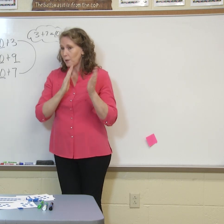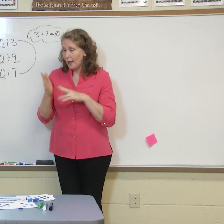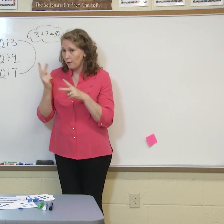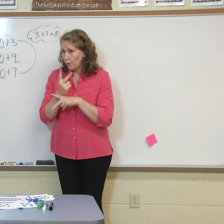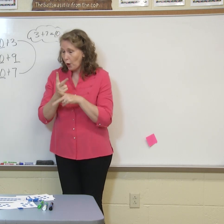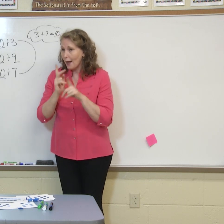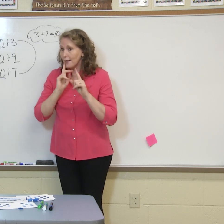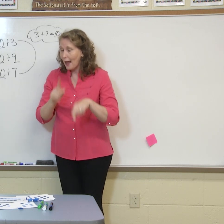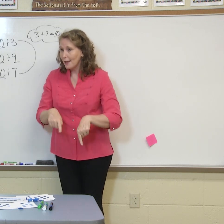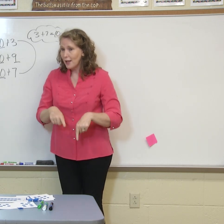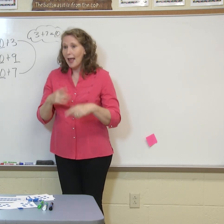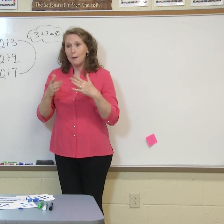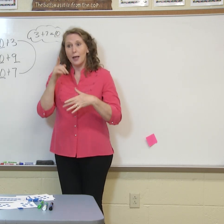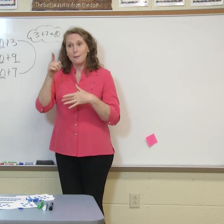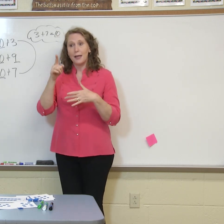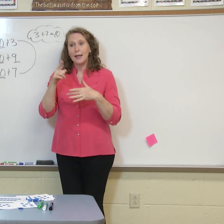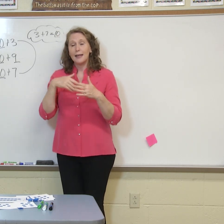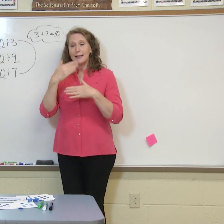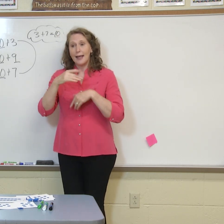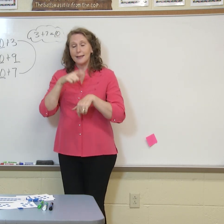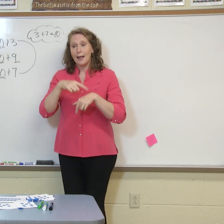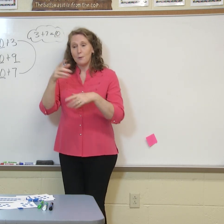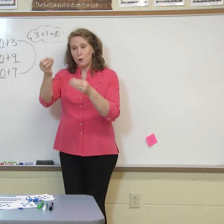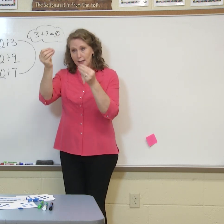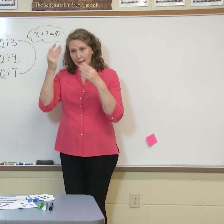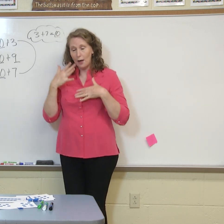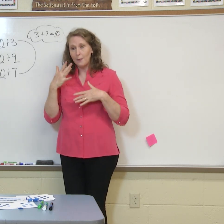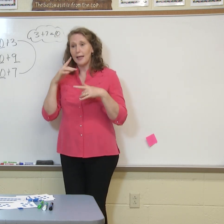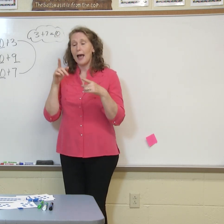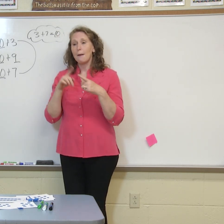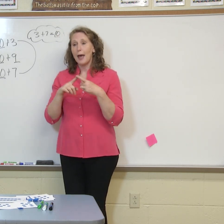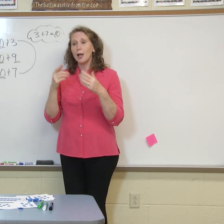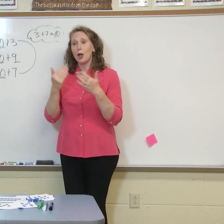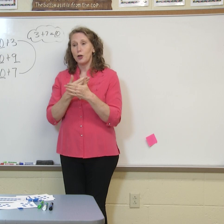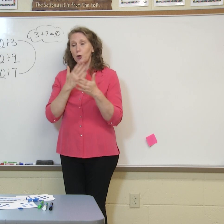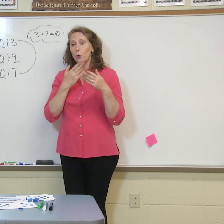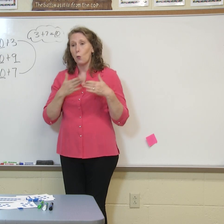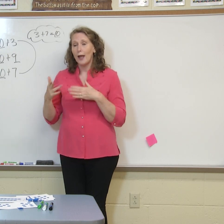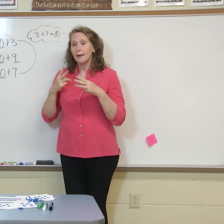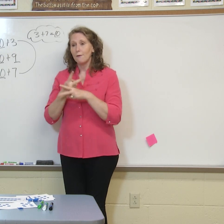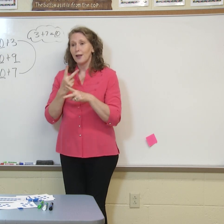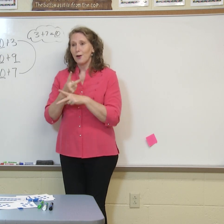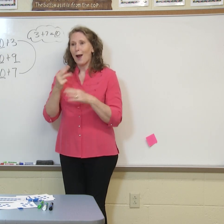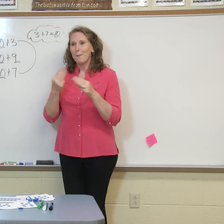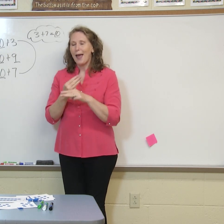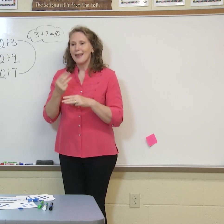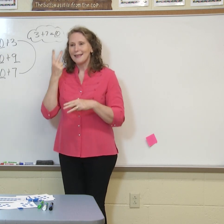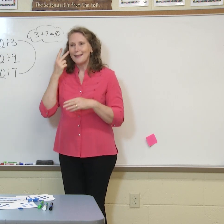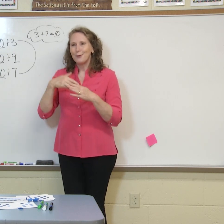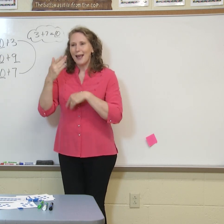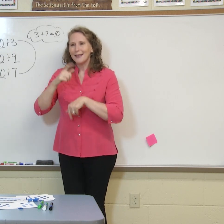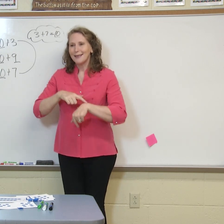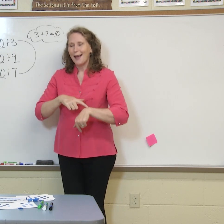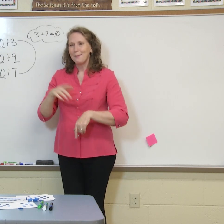have a new strategy I've never heard of that you can share with me. See you next time.